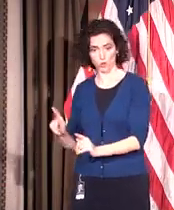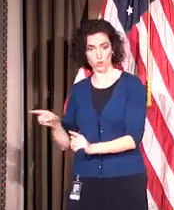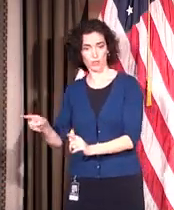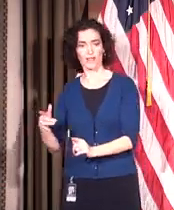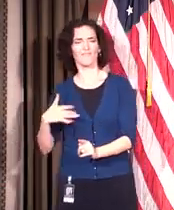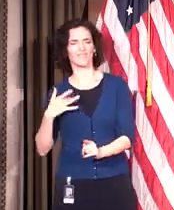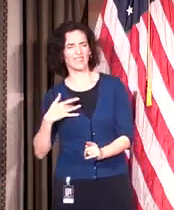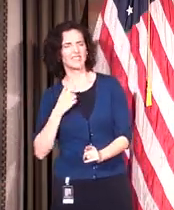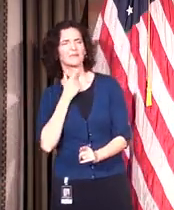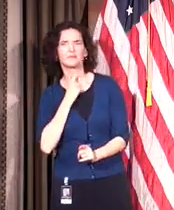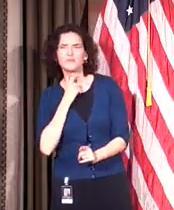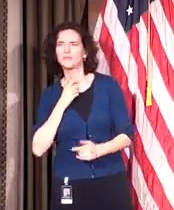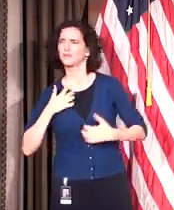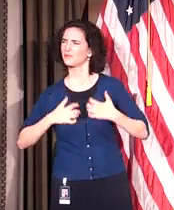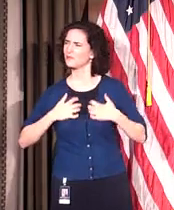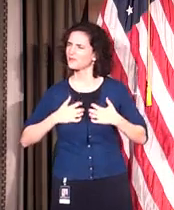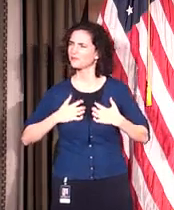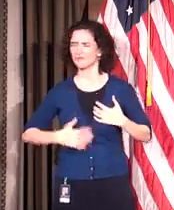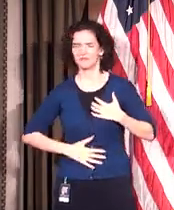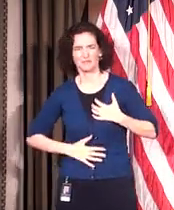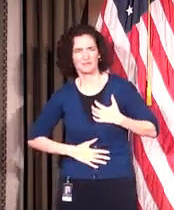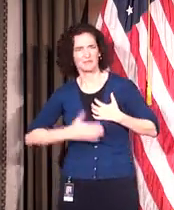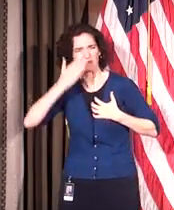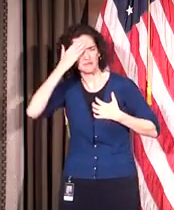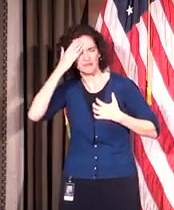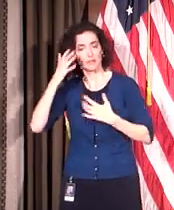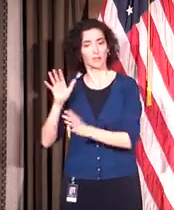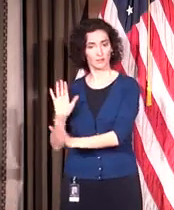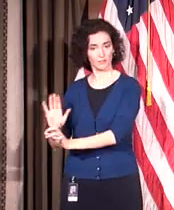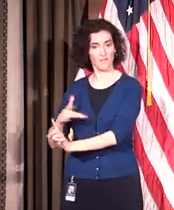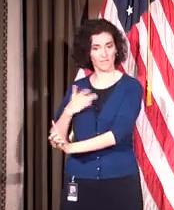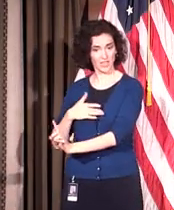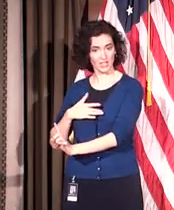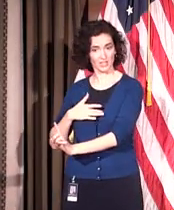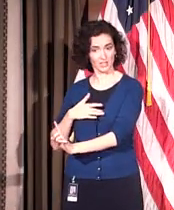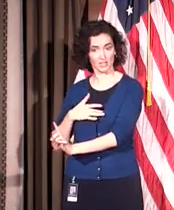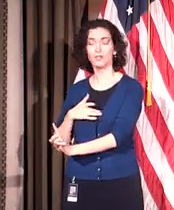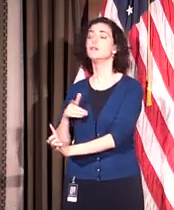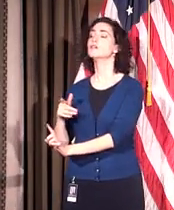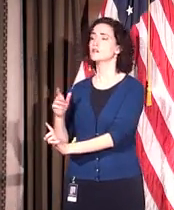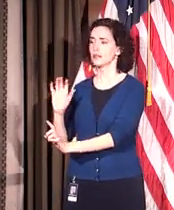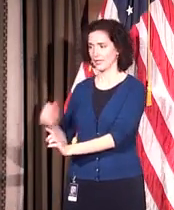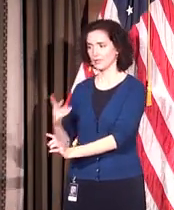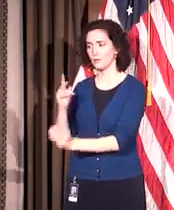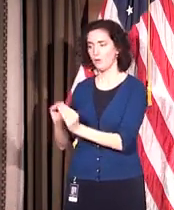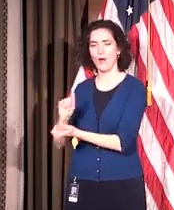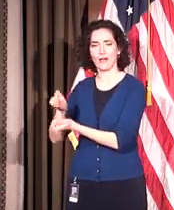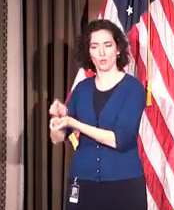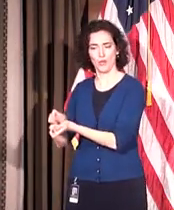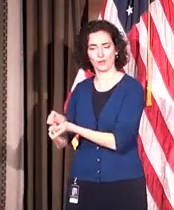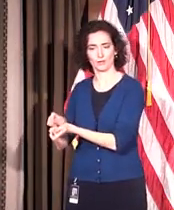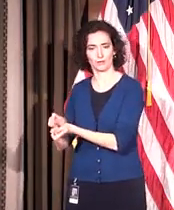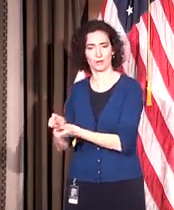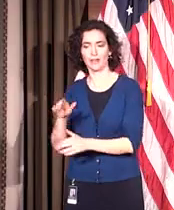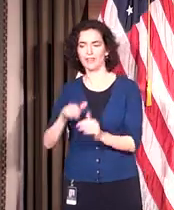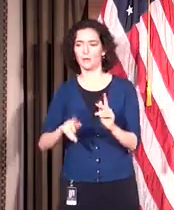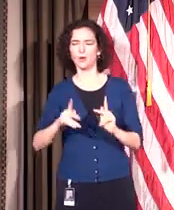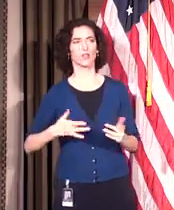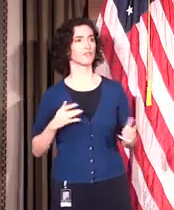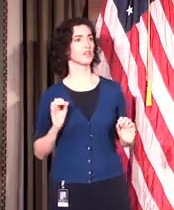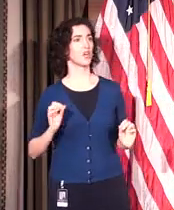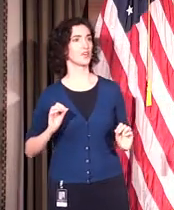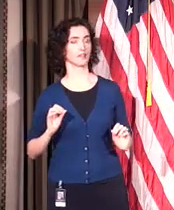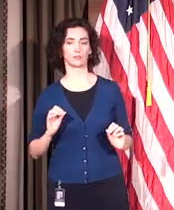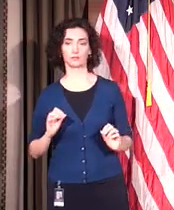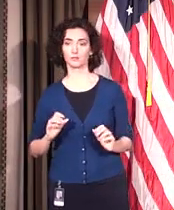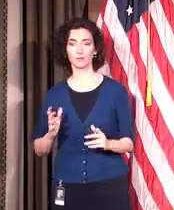the best use case for antigen tests are in symptomatic individuals. When they do